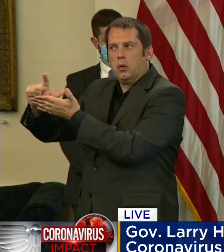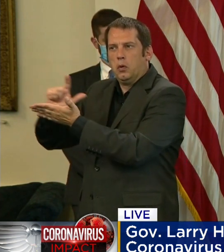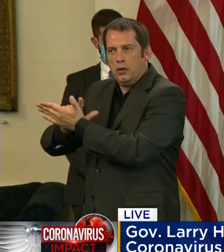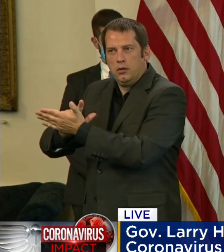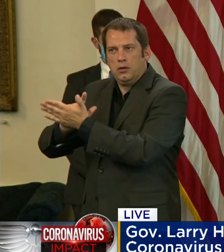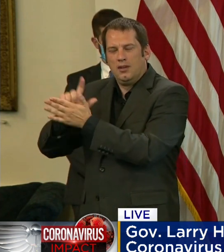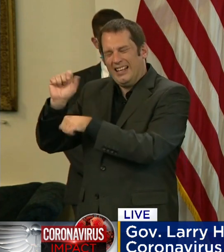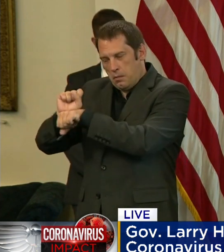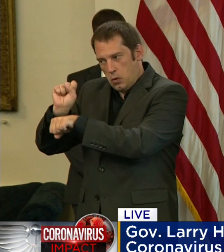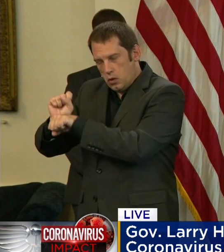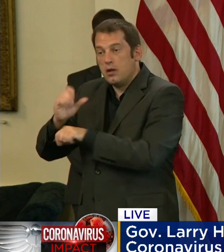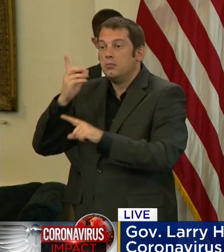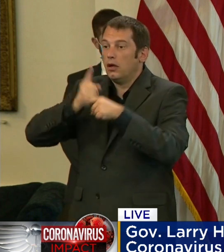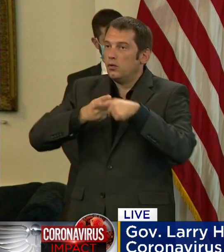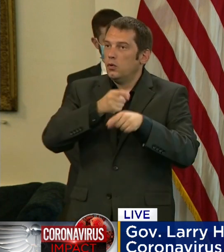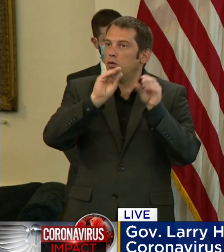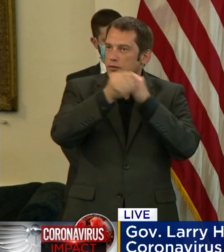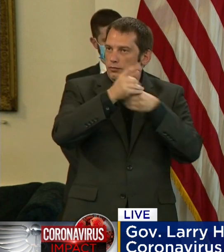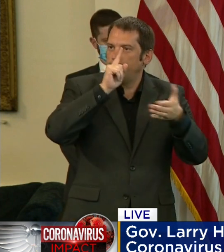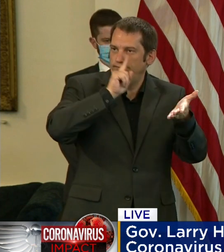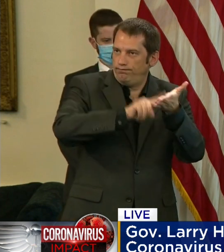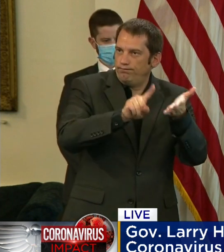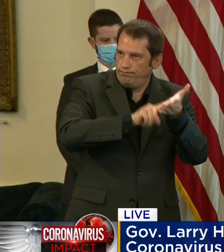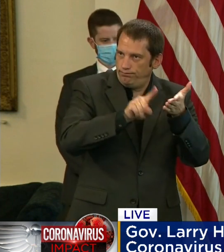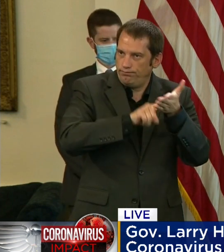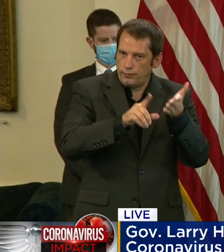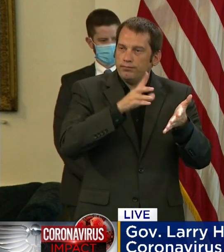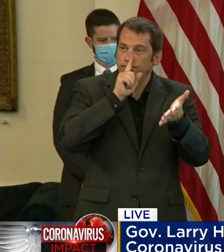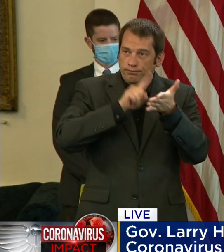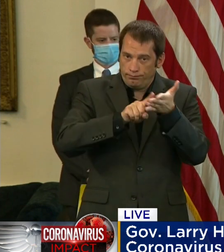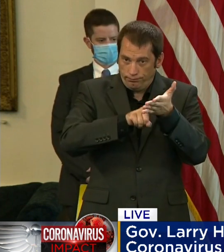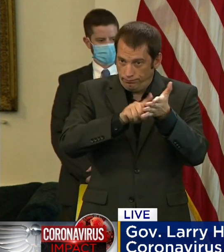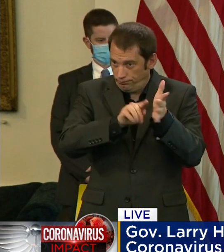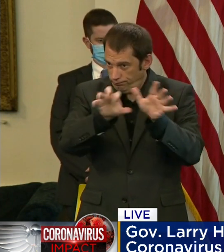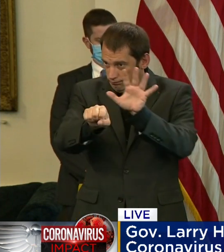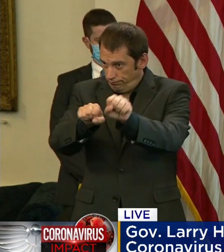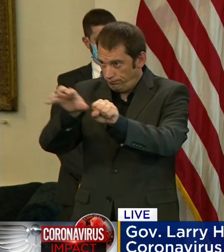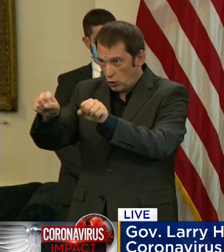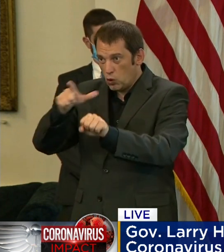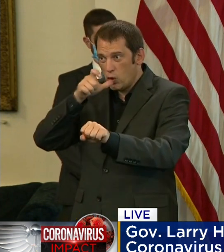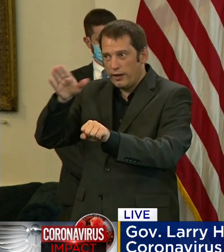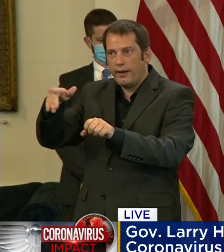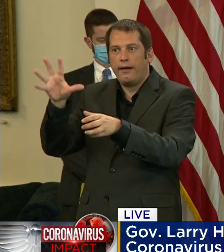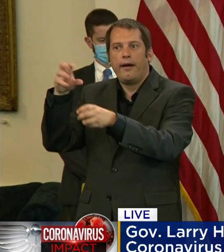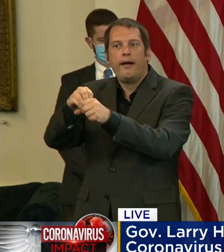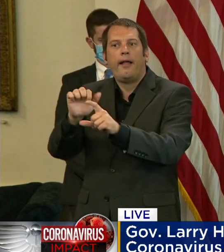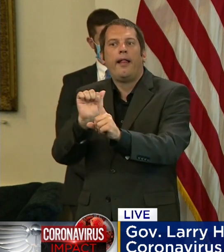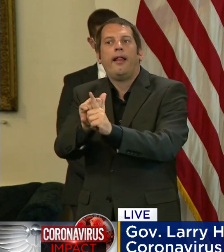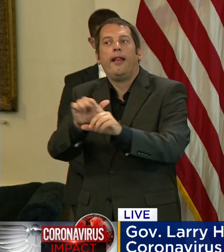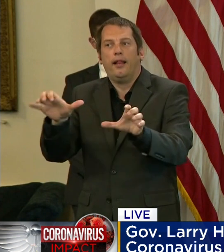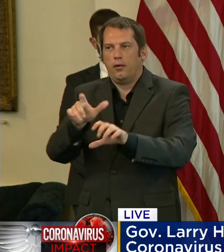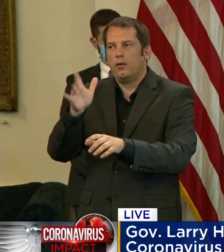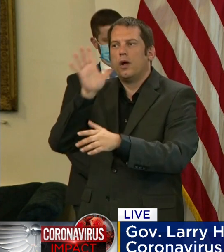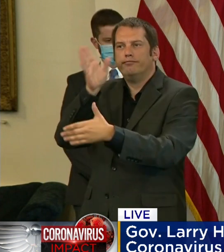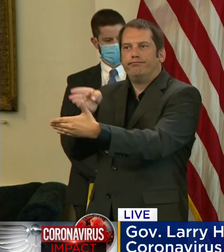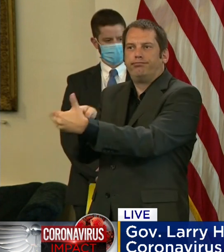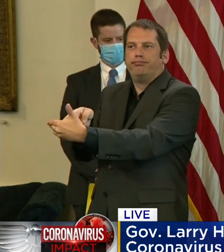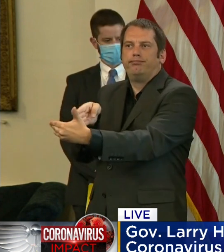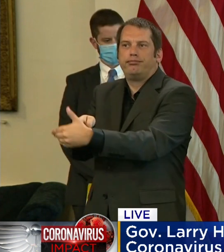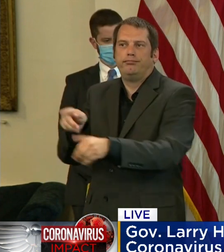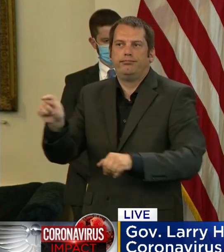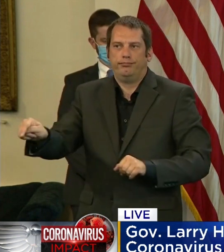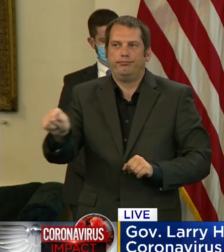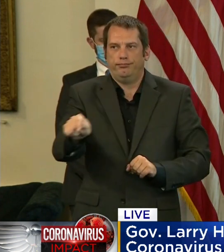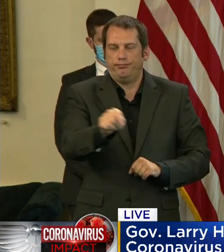criminals taking advantage of the PUA program by filing fraudulent claims using stolen personal identities. While U.S. Attorney